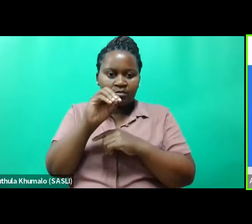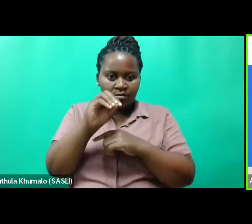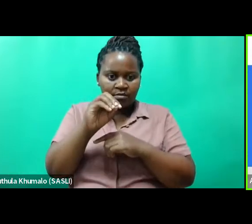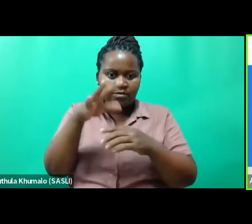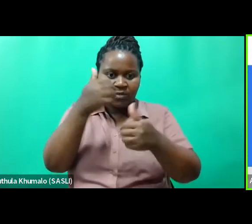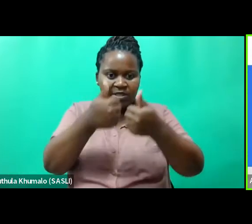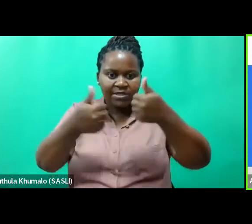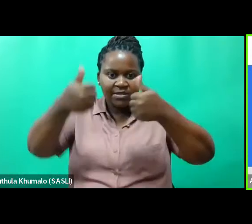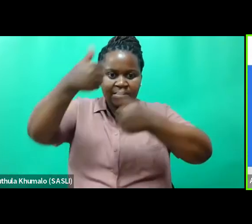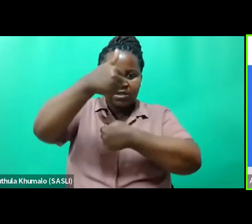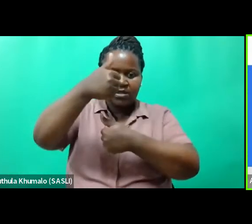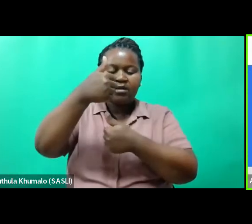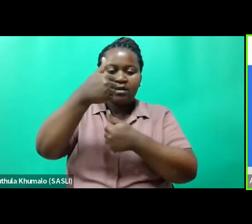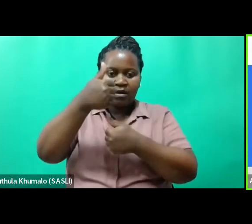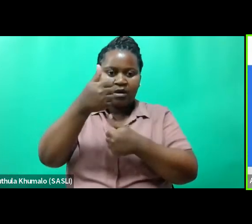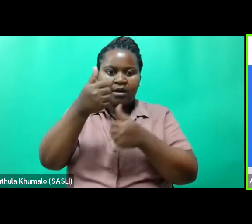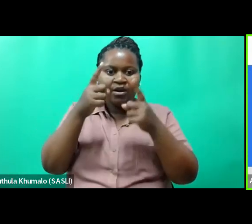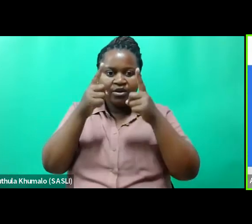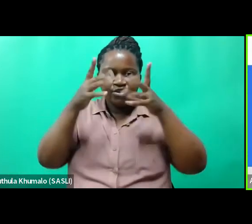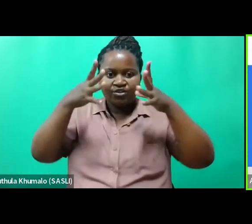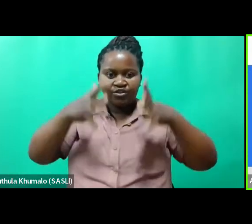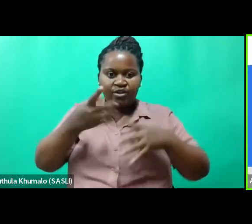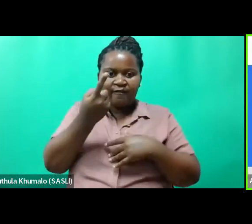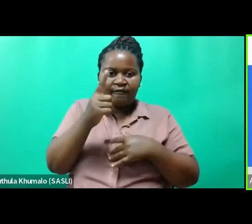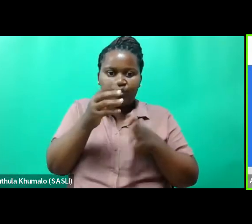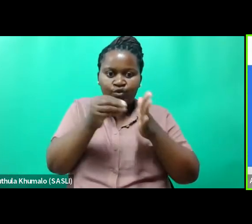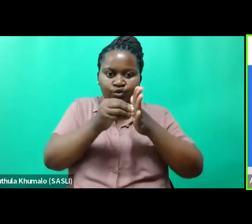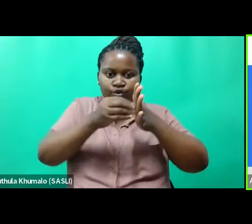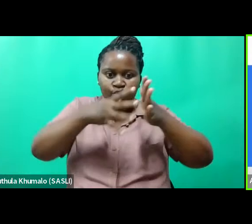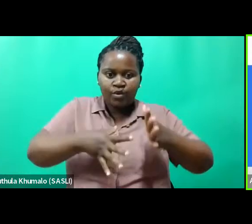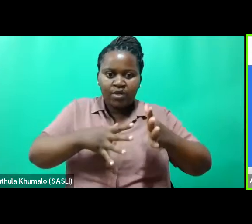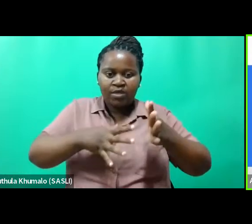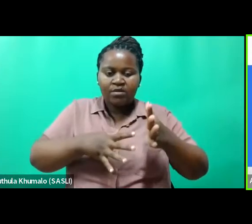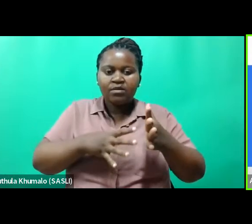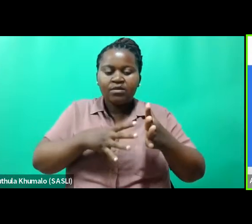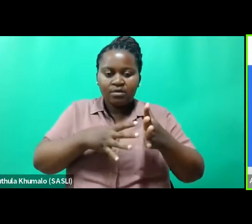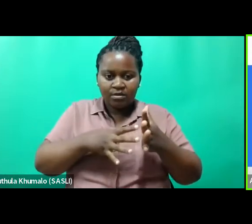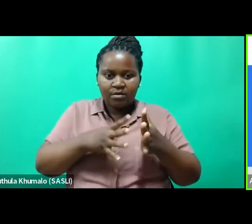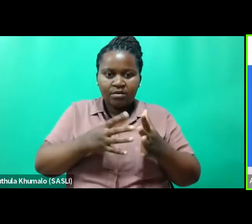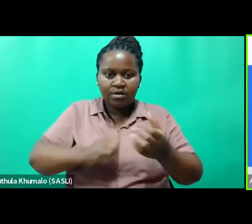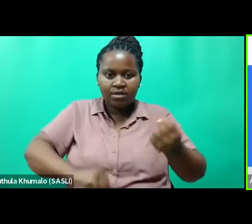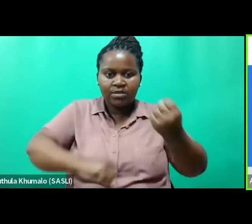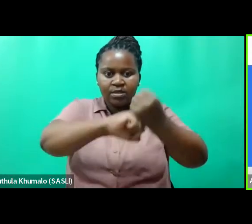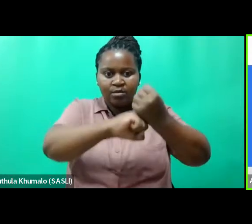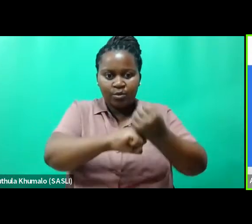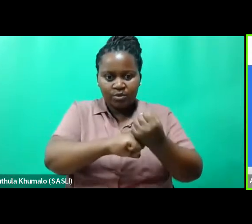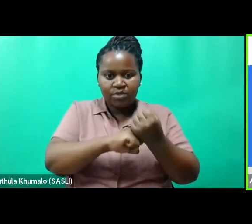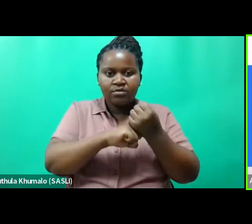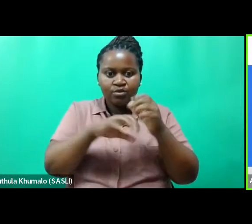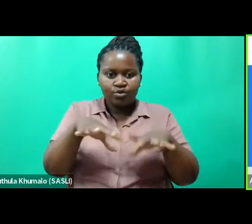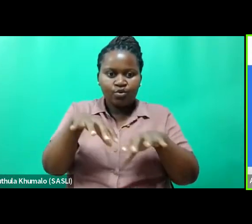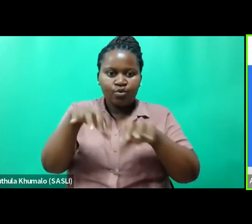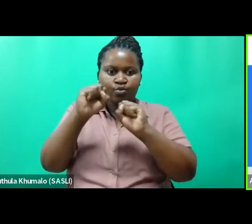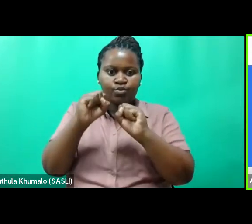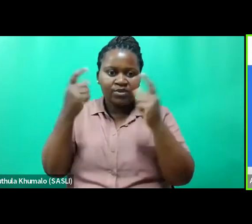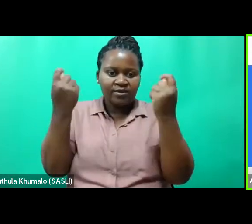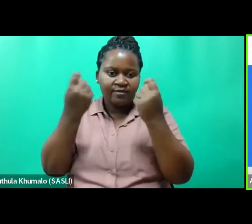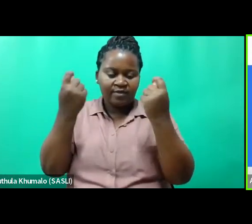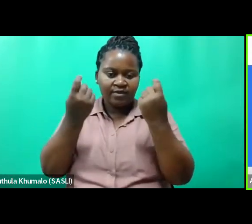Director for Student Services Division, who supported the hosting of this event.